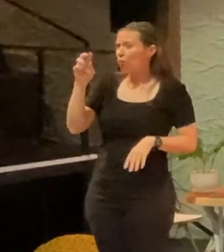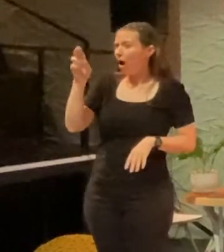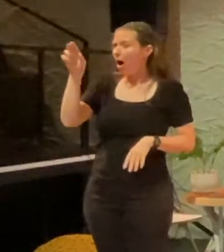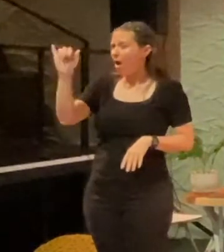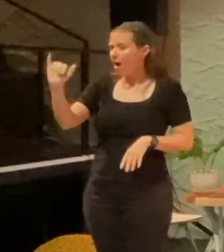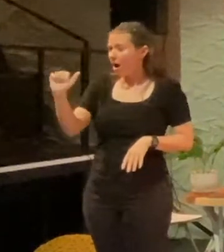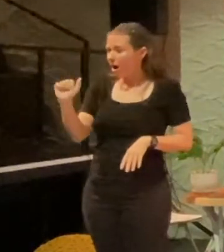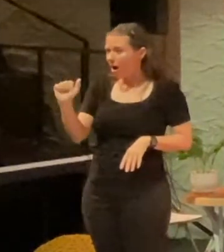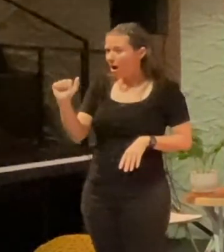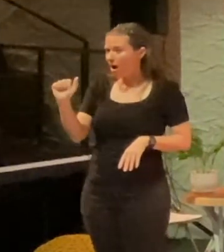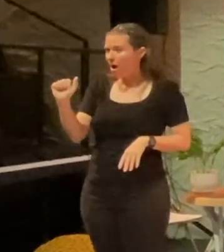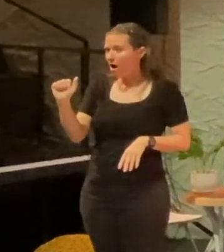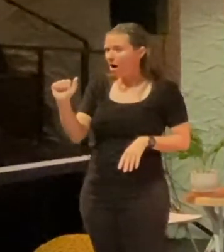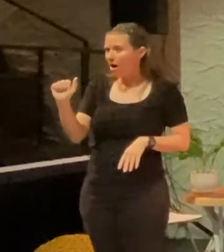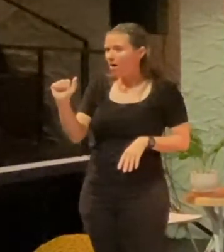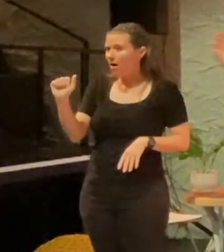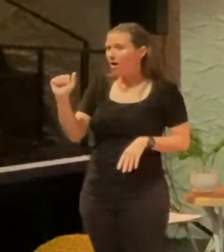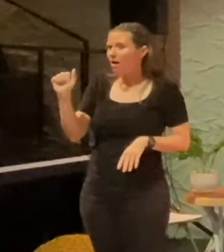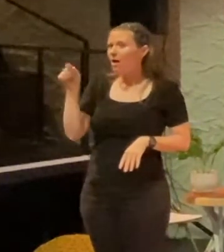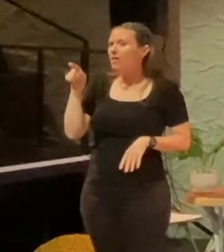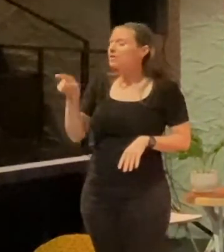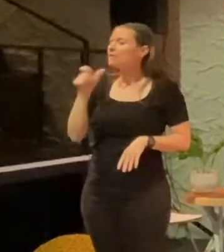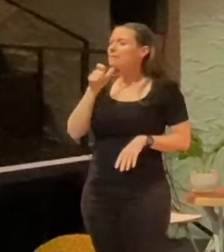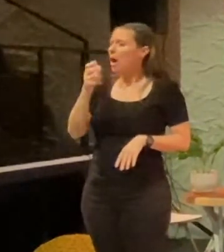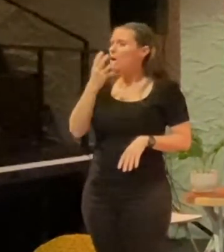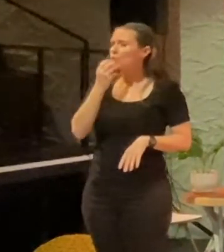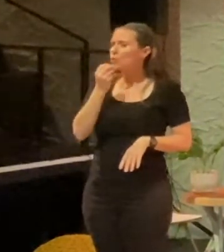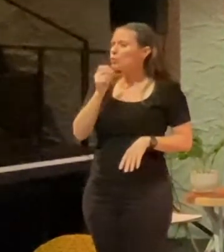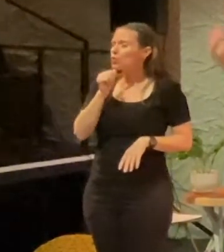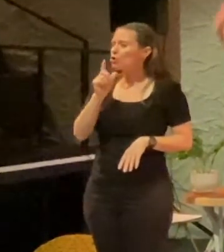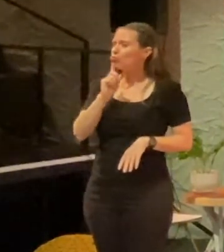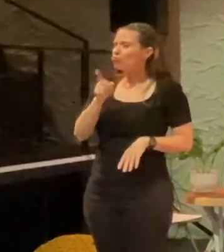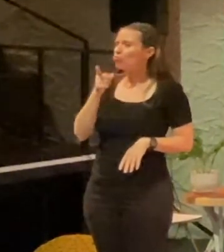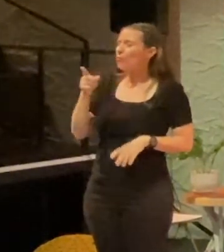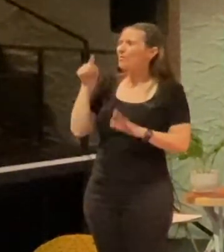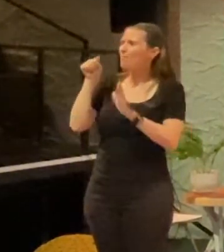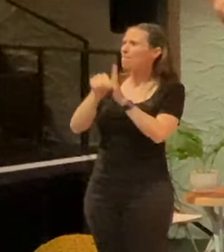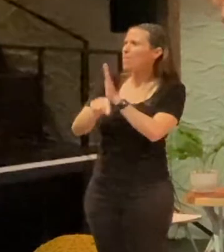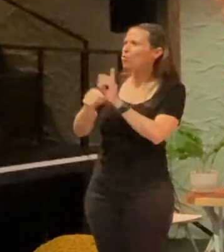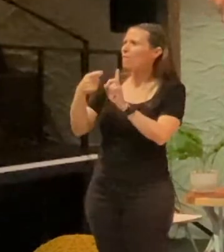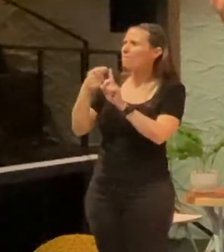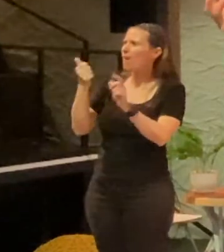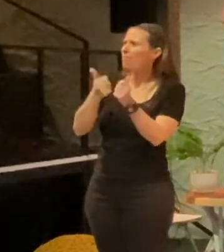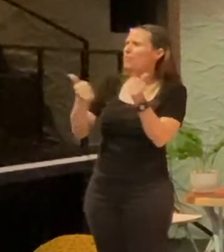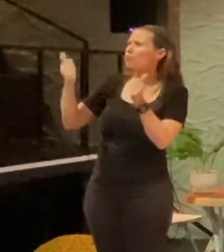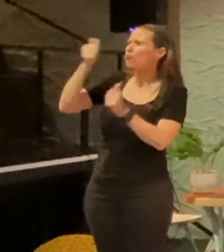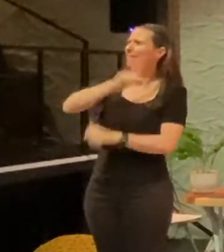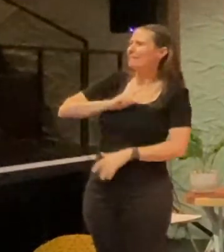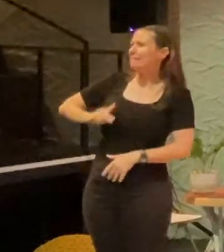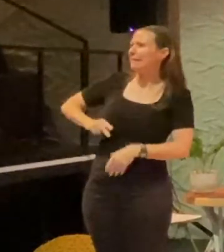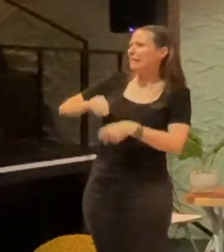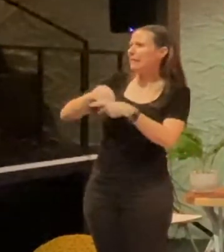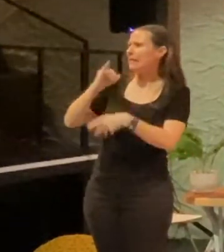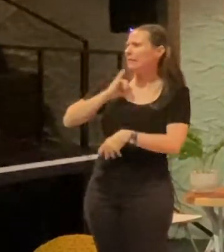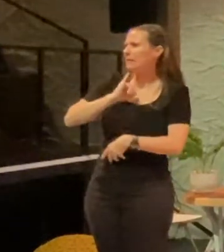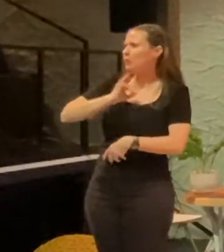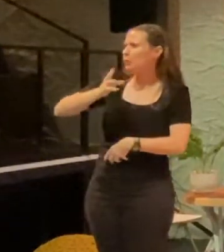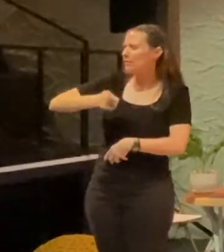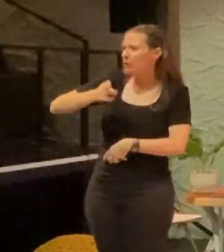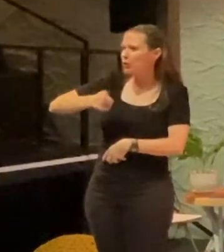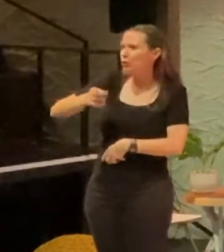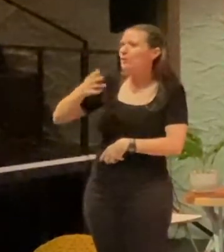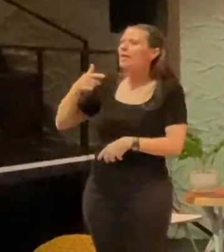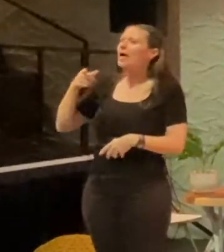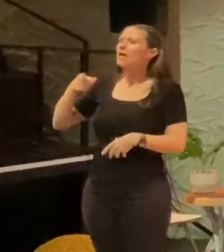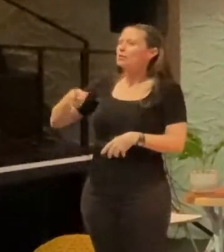murdered. He's not a Jew. We're not really sure if she is or not, but he's murdered by the greatest king in Israel's history so